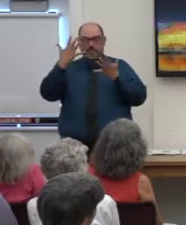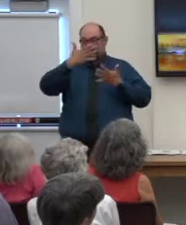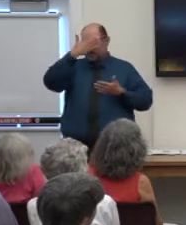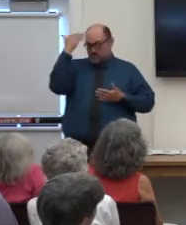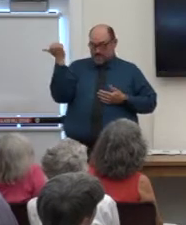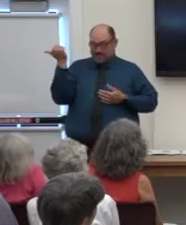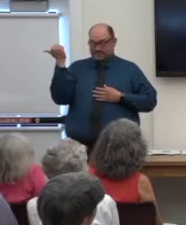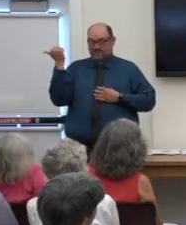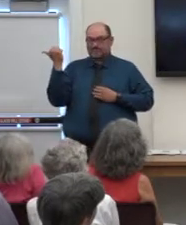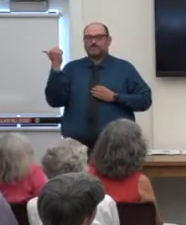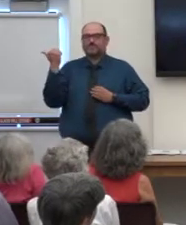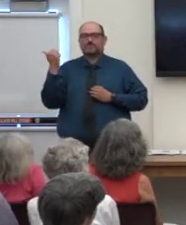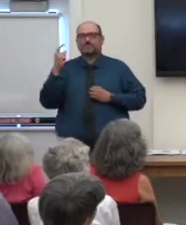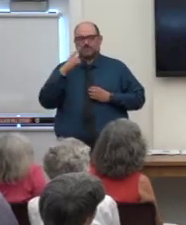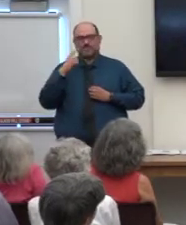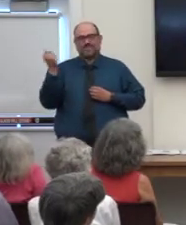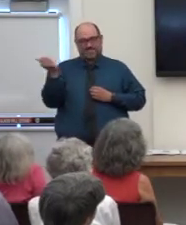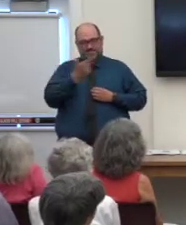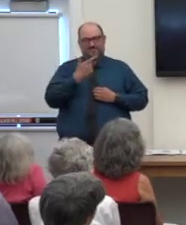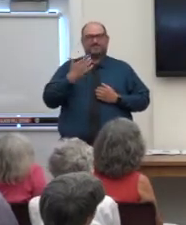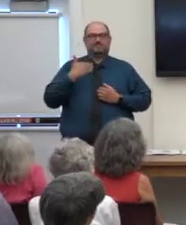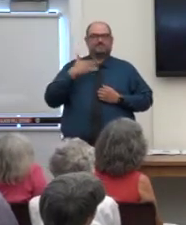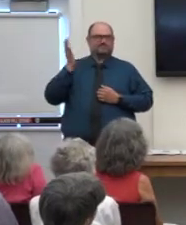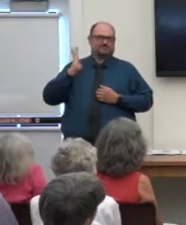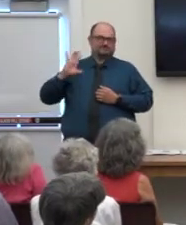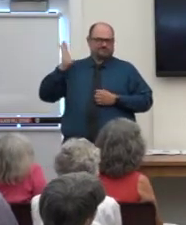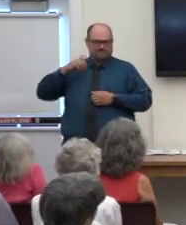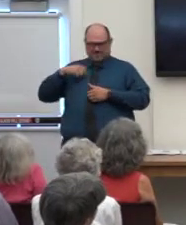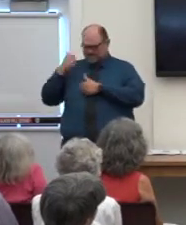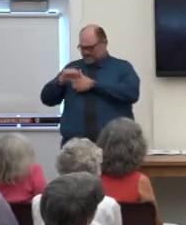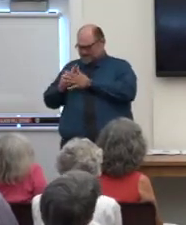feel about everything in the past.